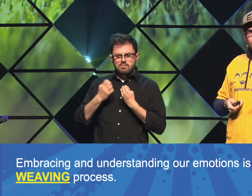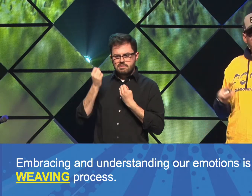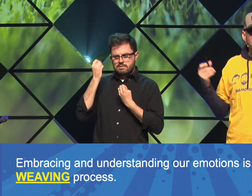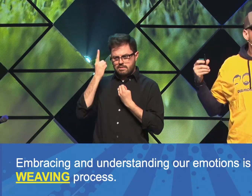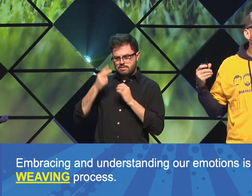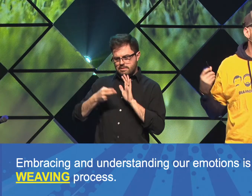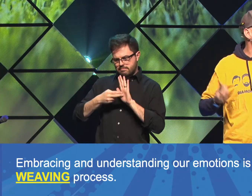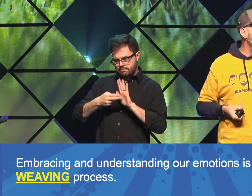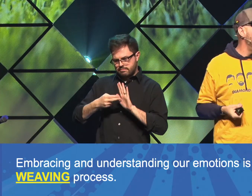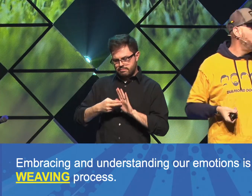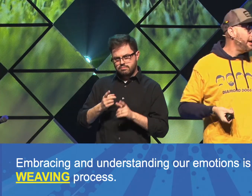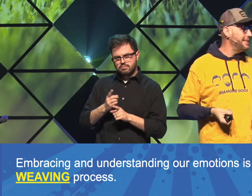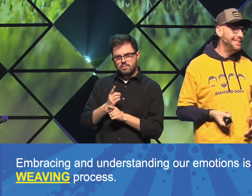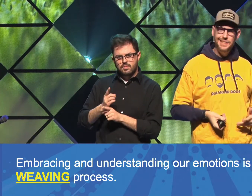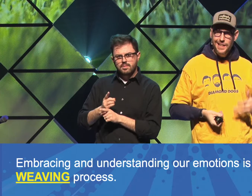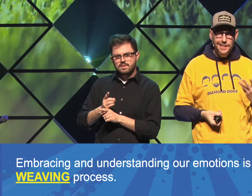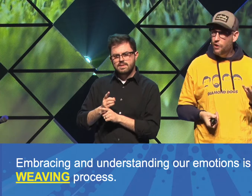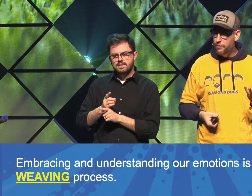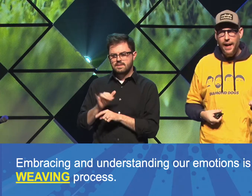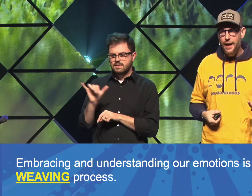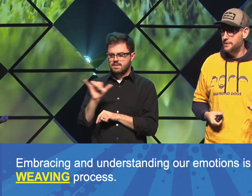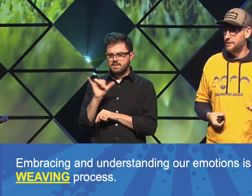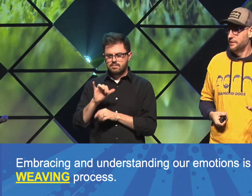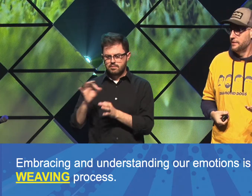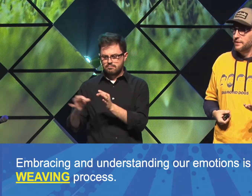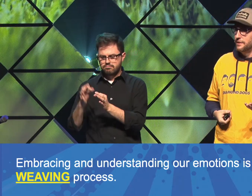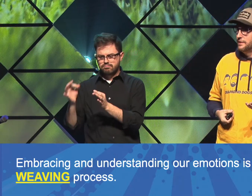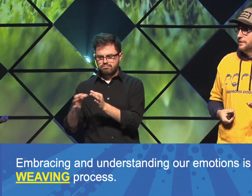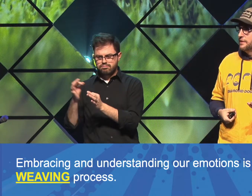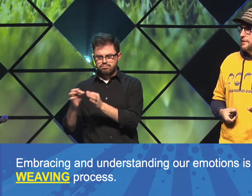And my understanding of the weaving process is this doesn't go fast.